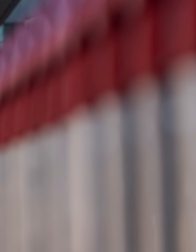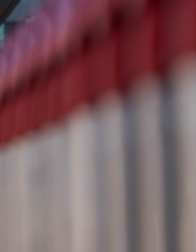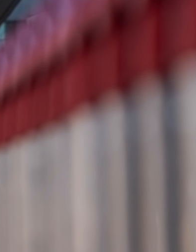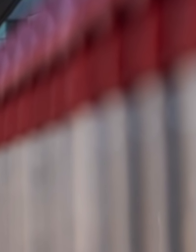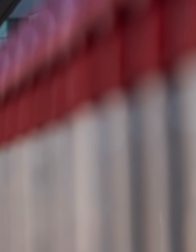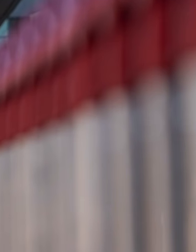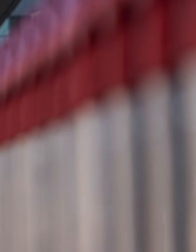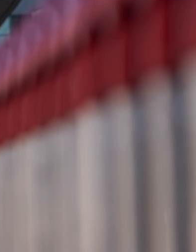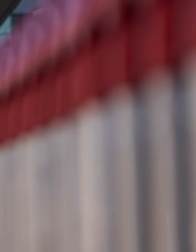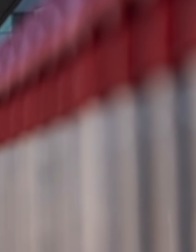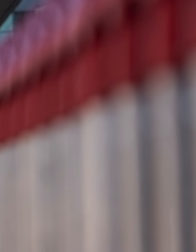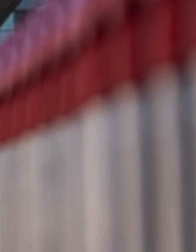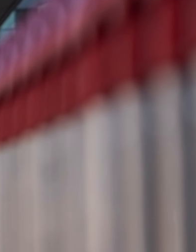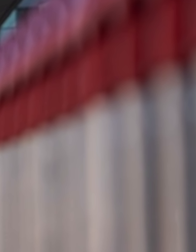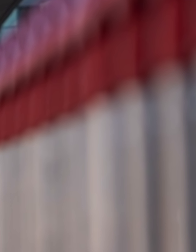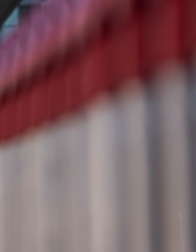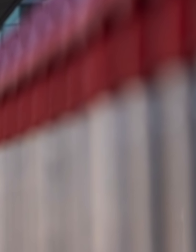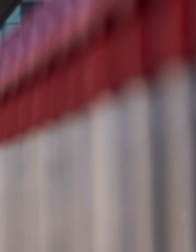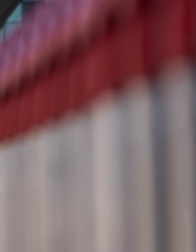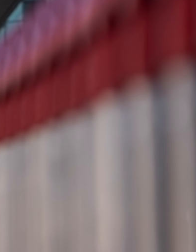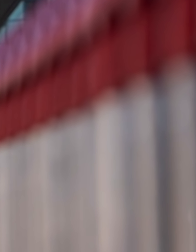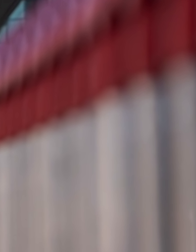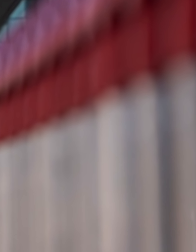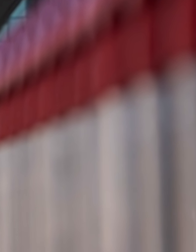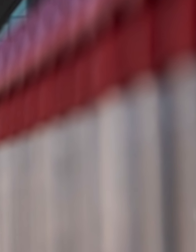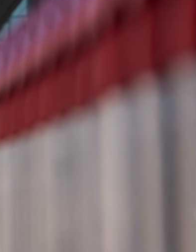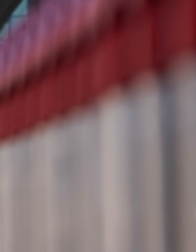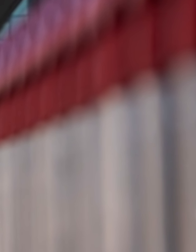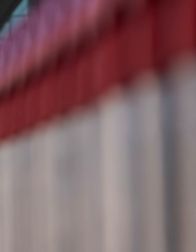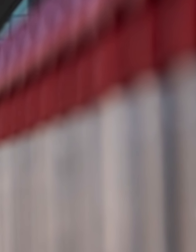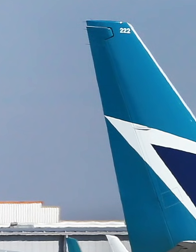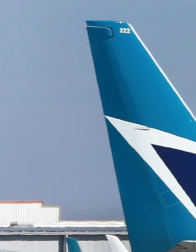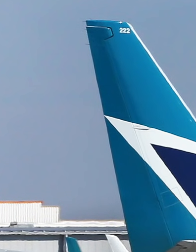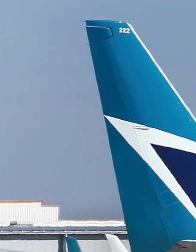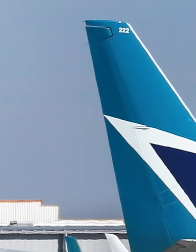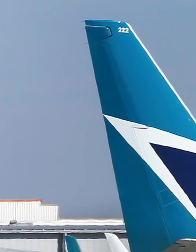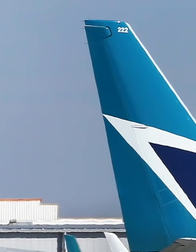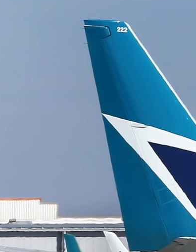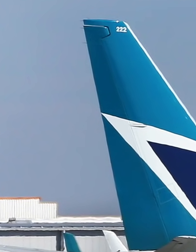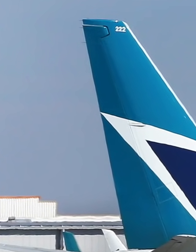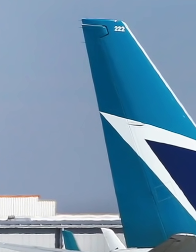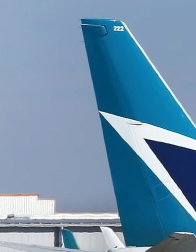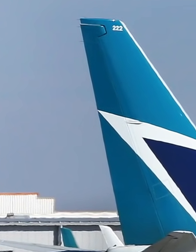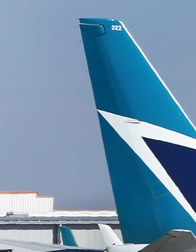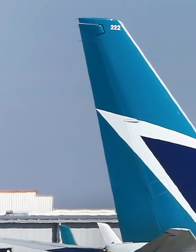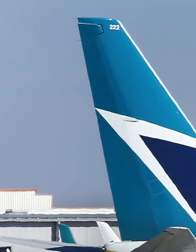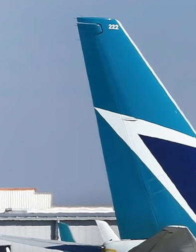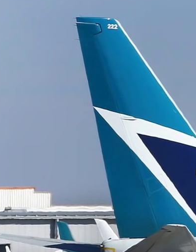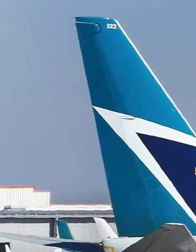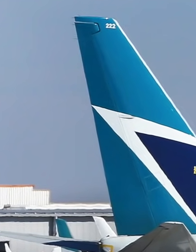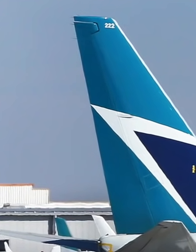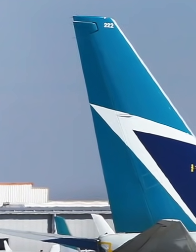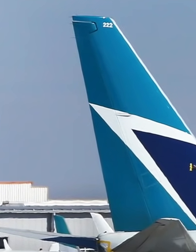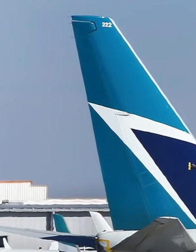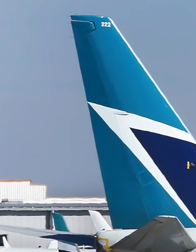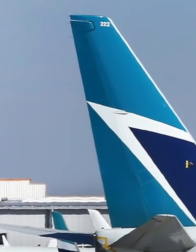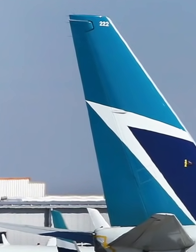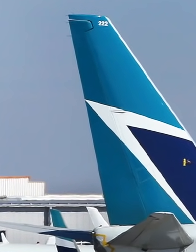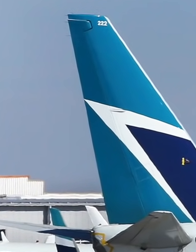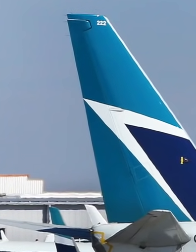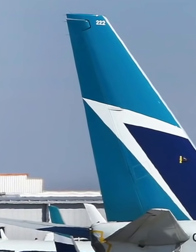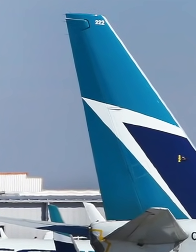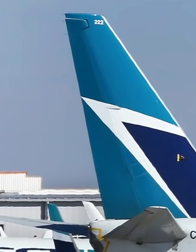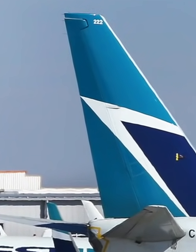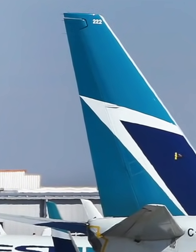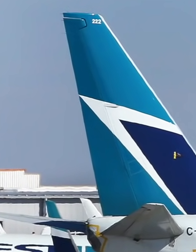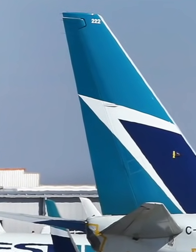does not apply to Albertans who are returning from international travel. International travels must continue to comply with the